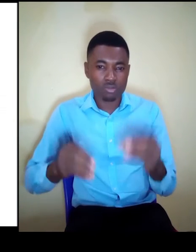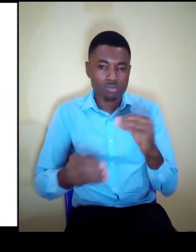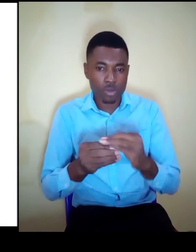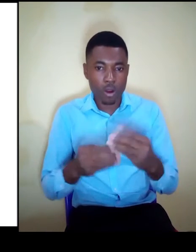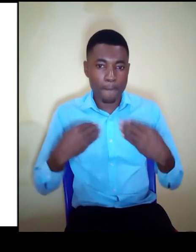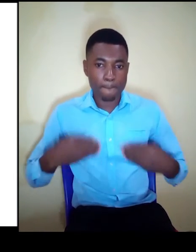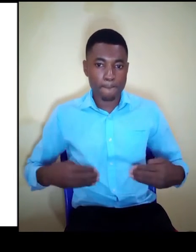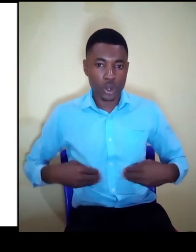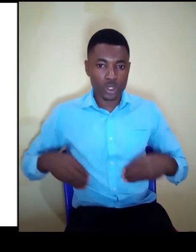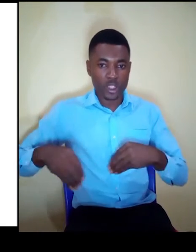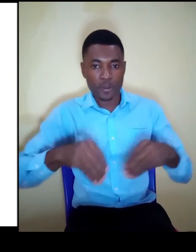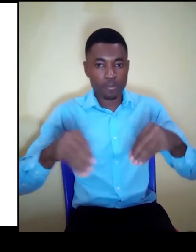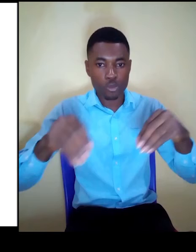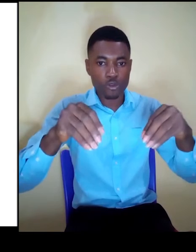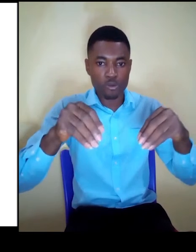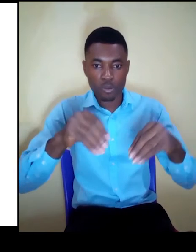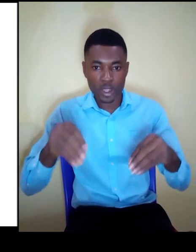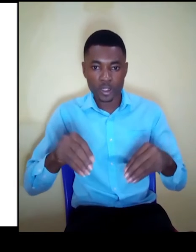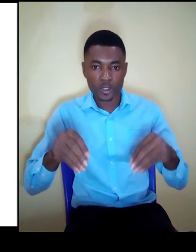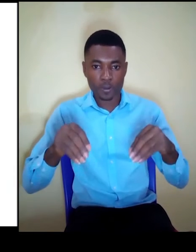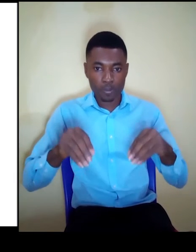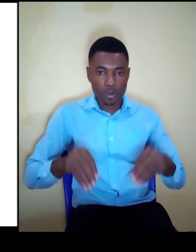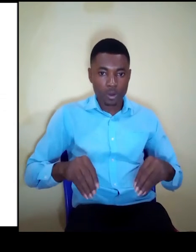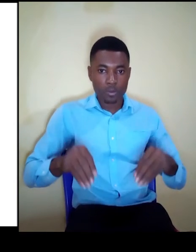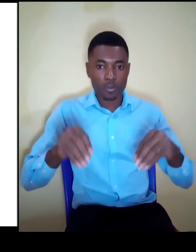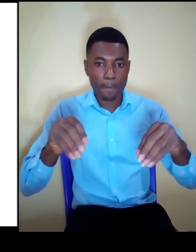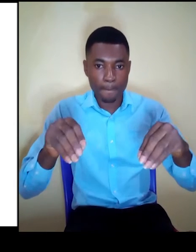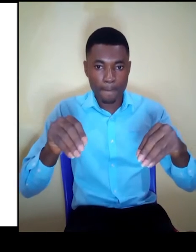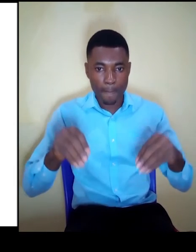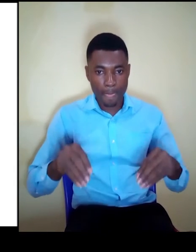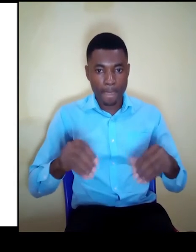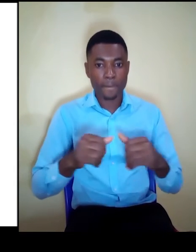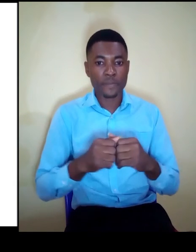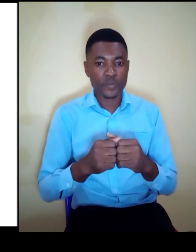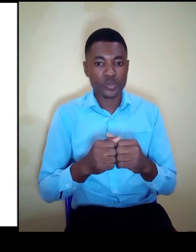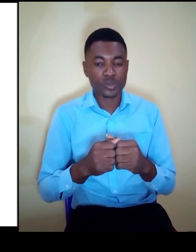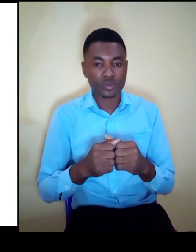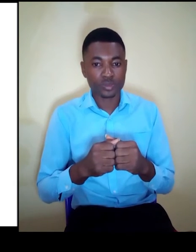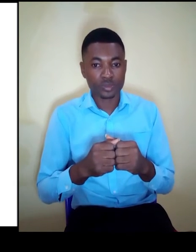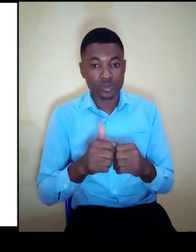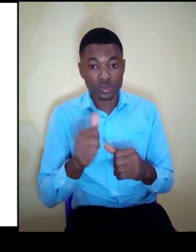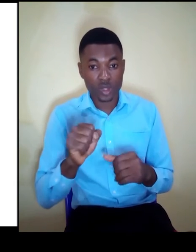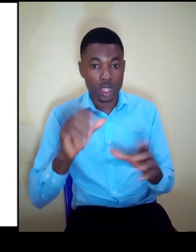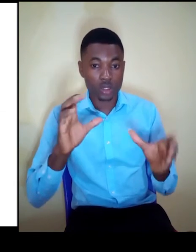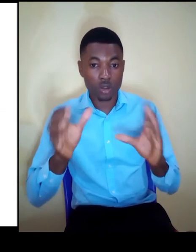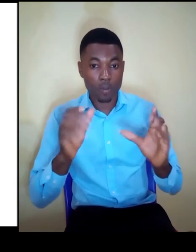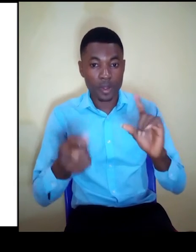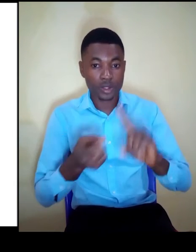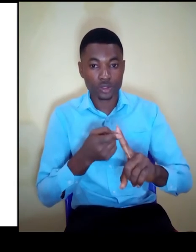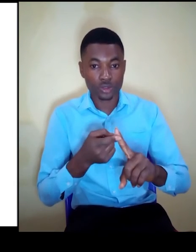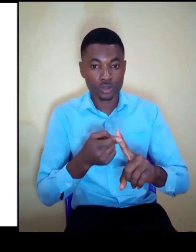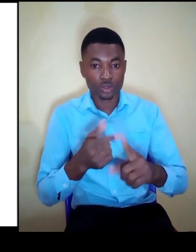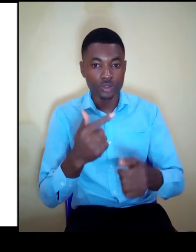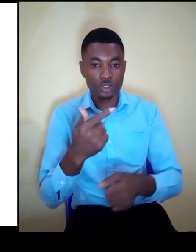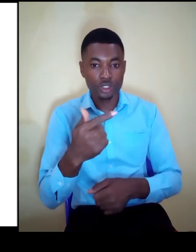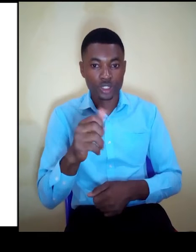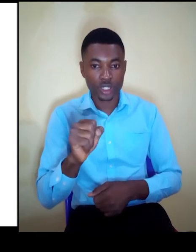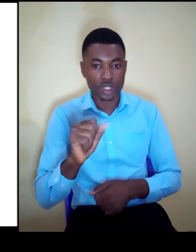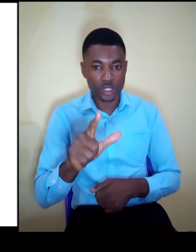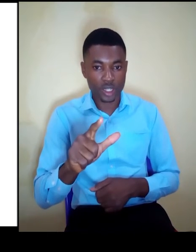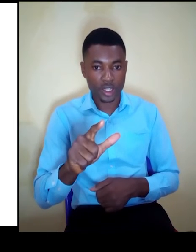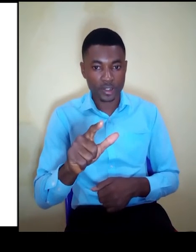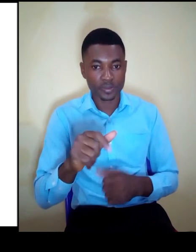that is the body reclining, moving backward or forward, as compared to Ghanaian Sign Language